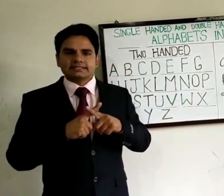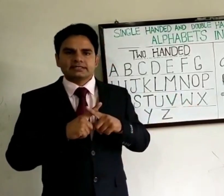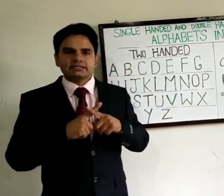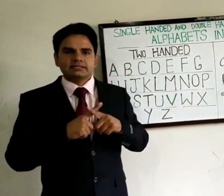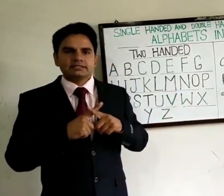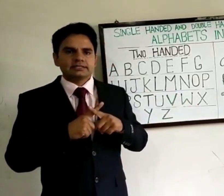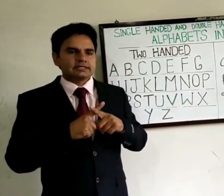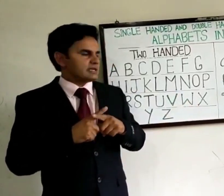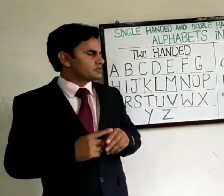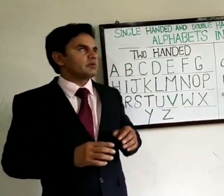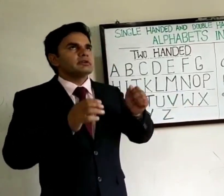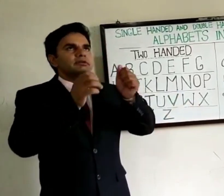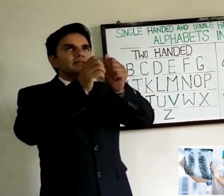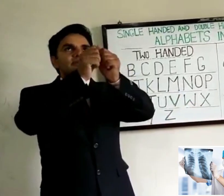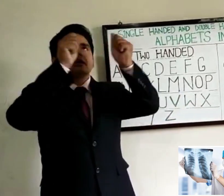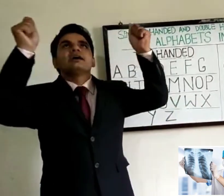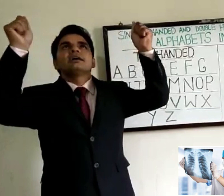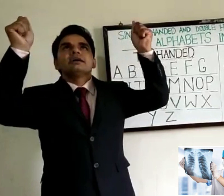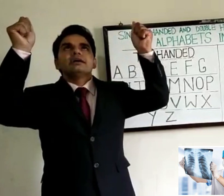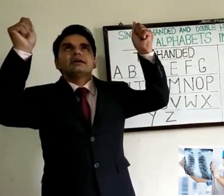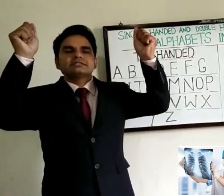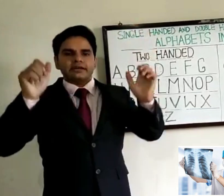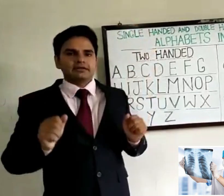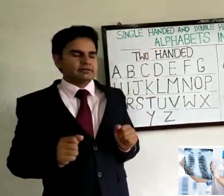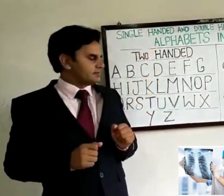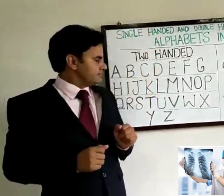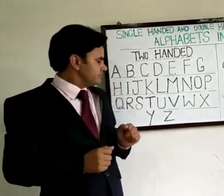Guess. Guess for X-ray.